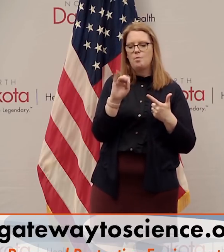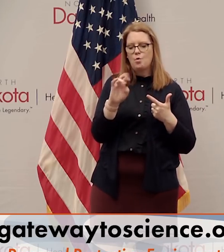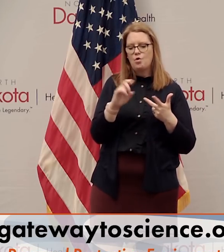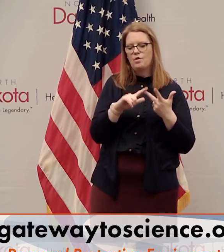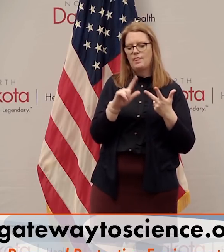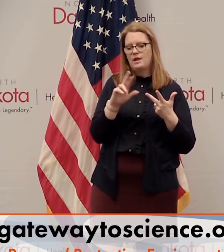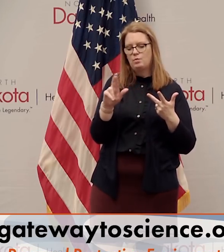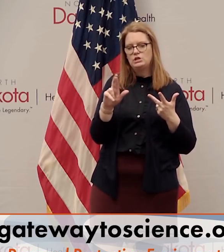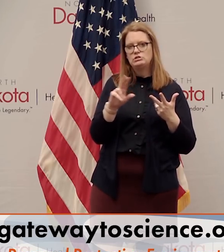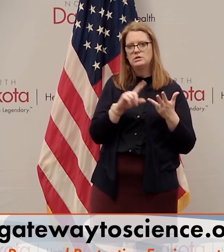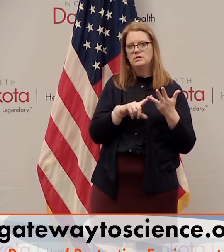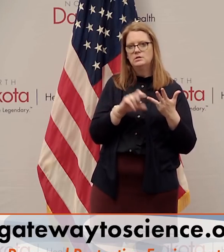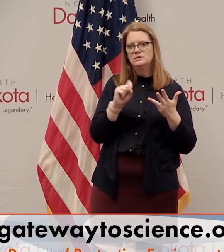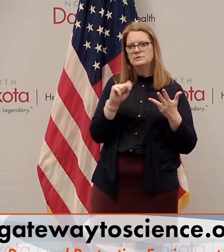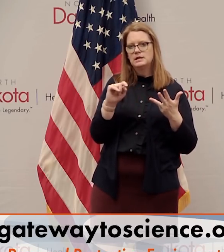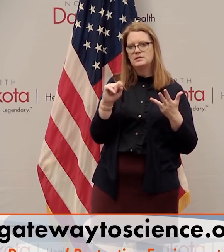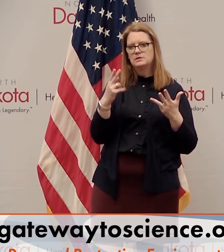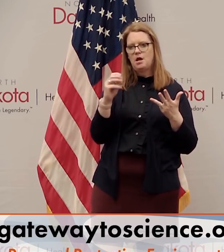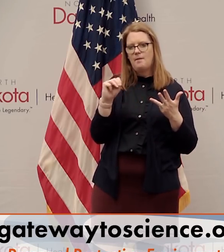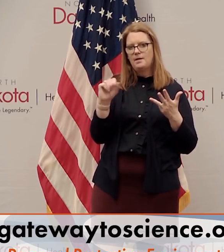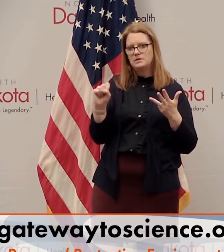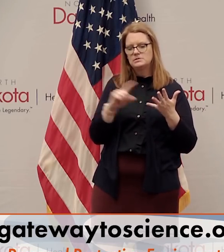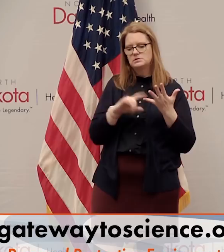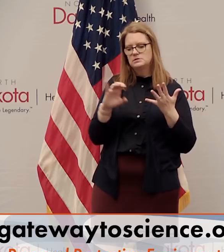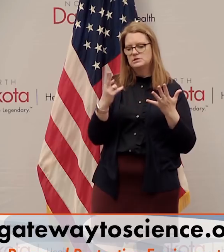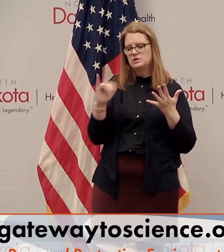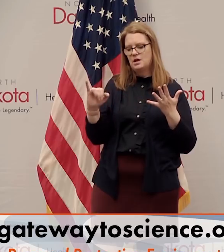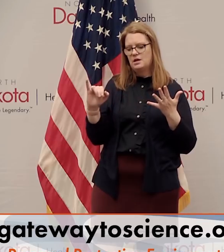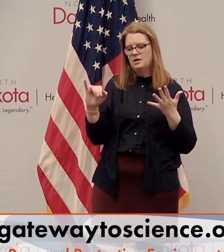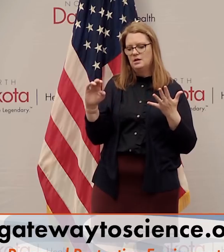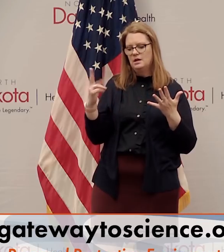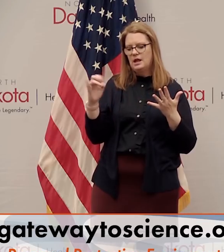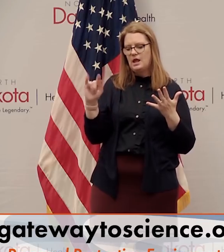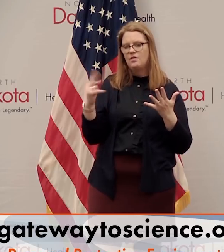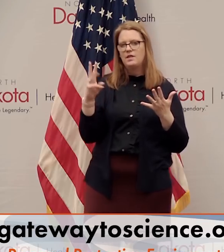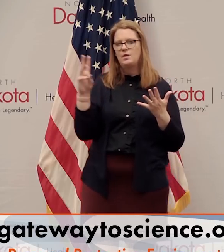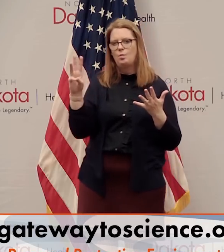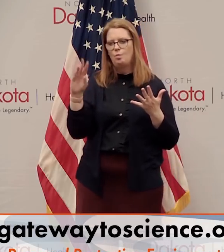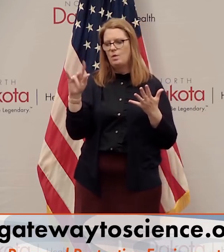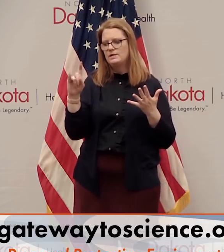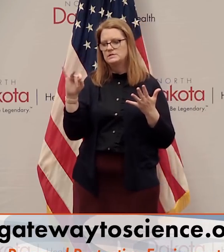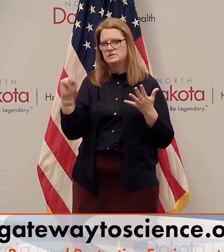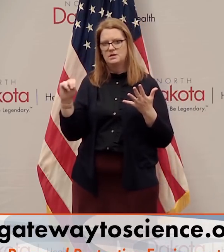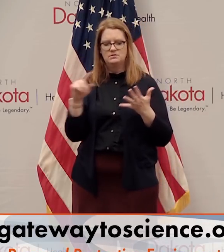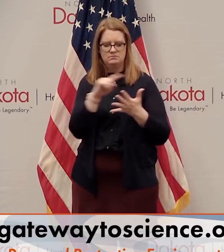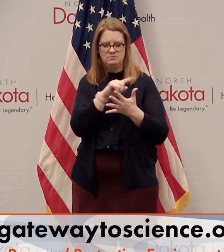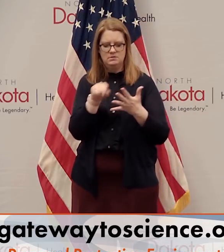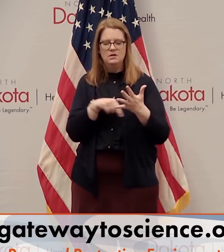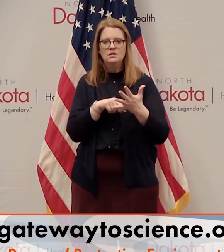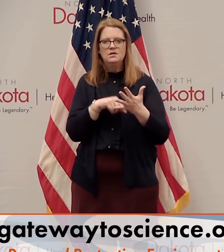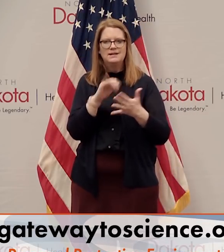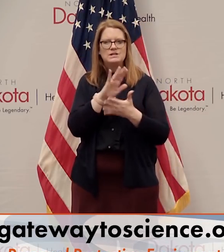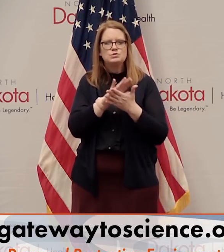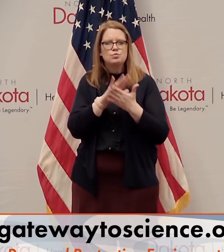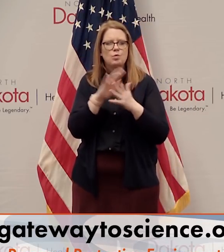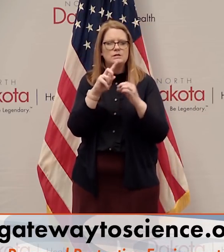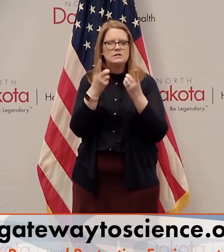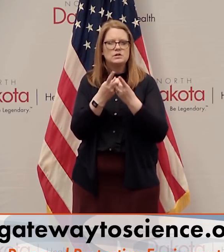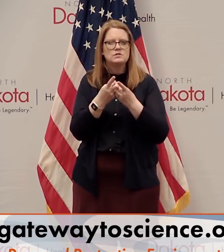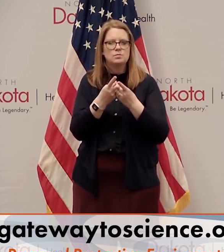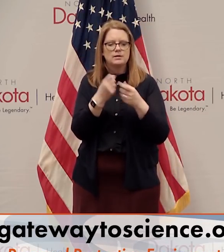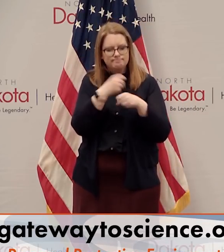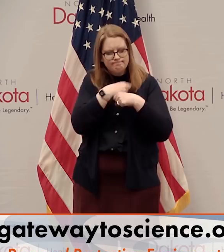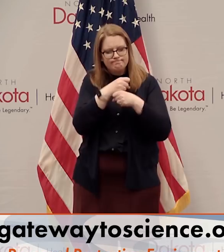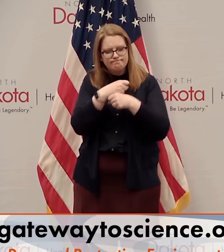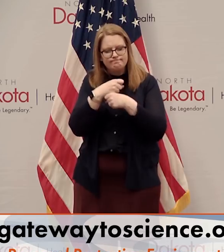Lake Region, St. Thomas, CHI Health Home in Williston. These are all to be fulfilled by local school districts in those areas.